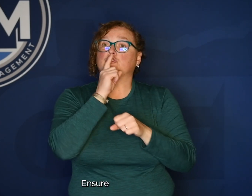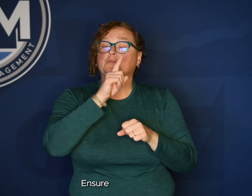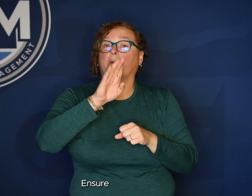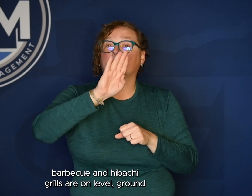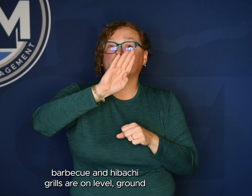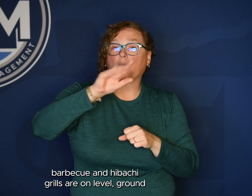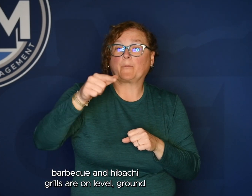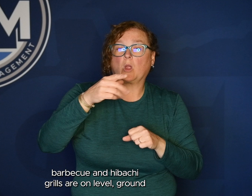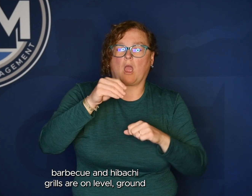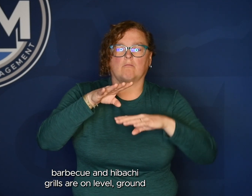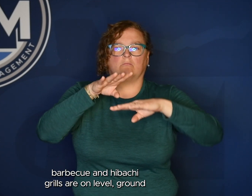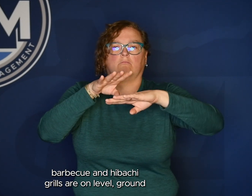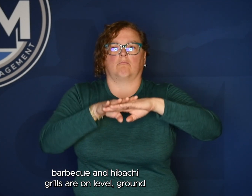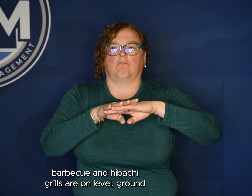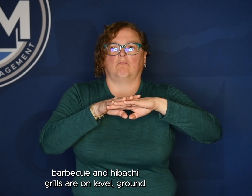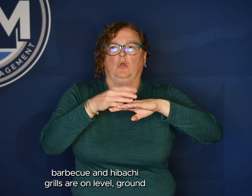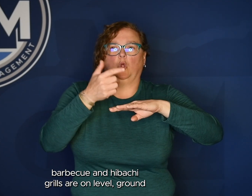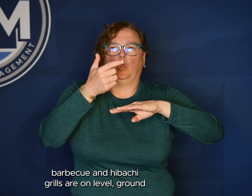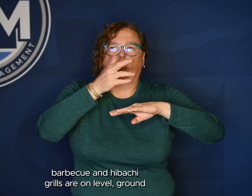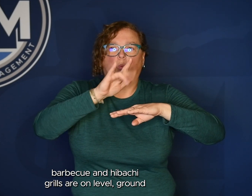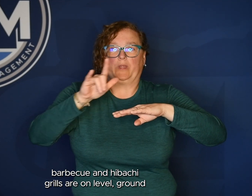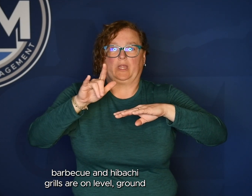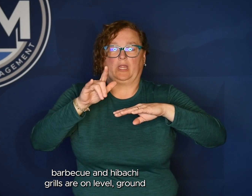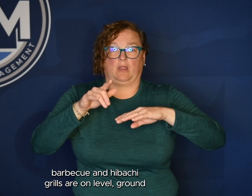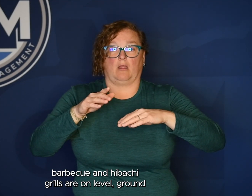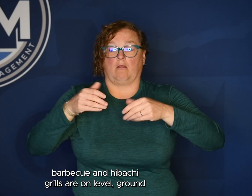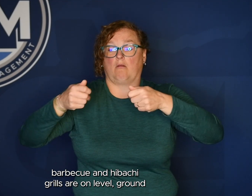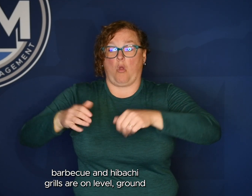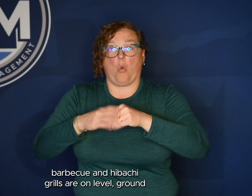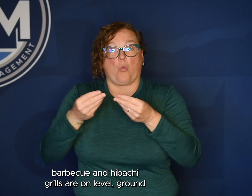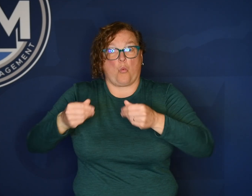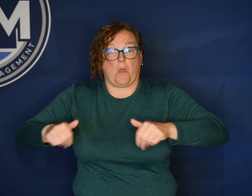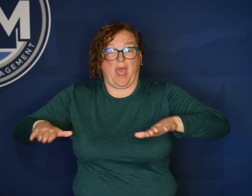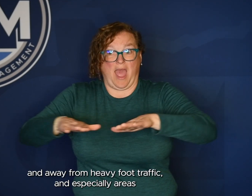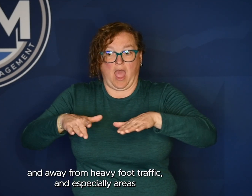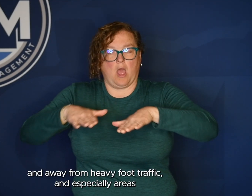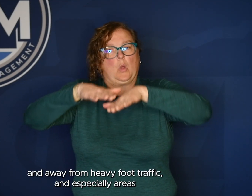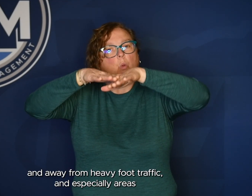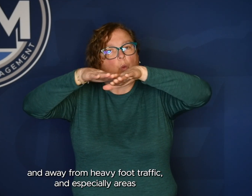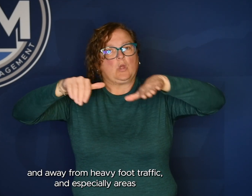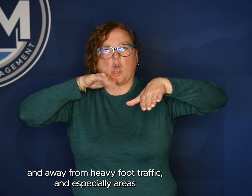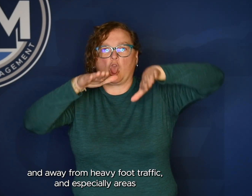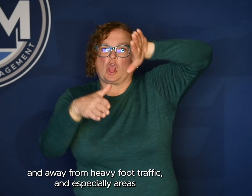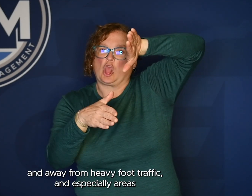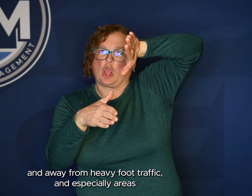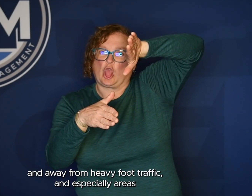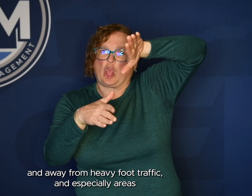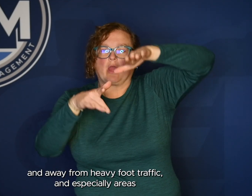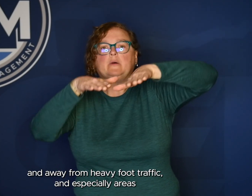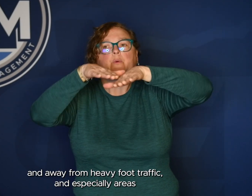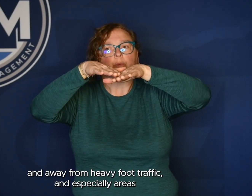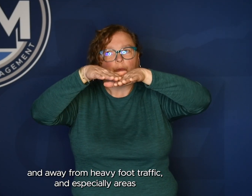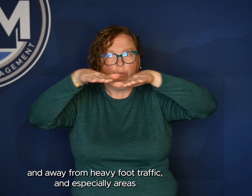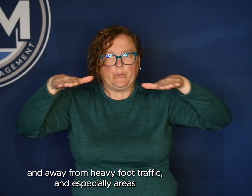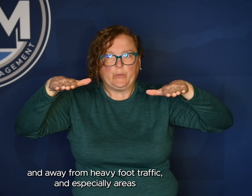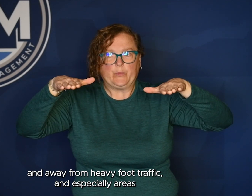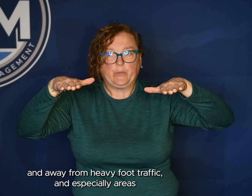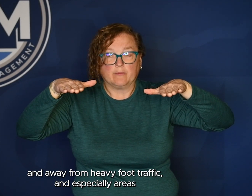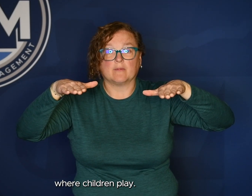Ensure barbecue and hibachi grills are on level ground and away from heavy foot traffic and especially areas where